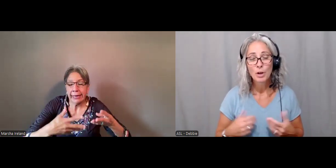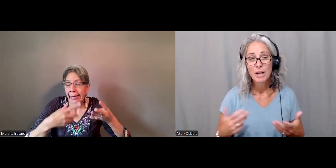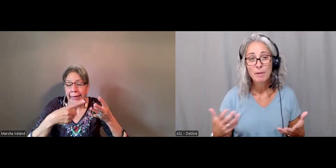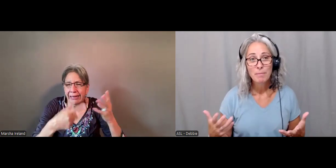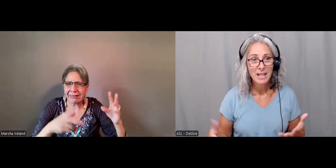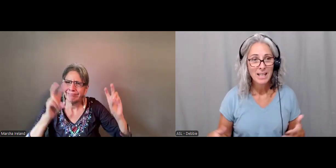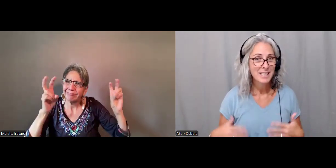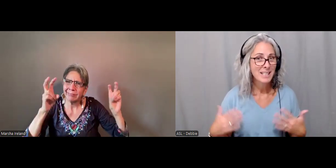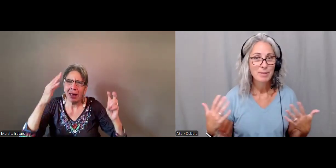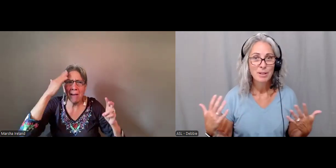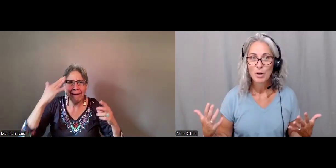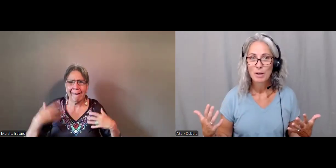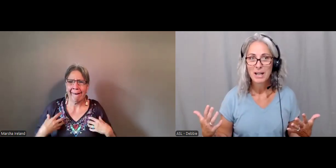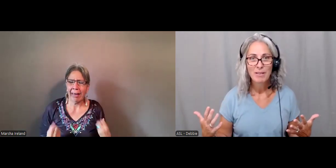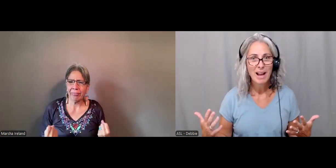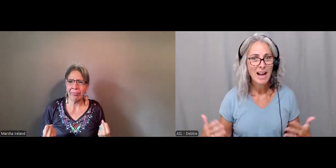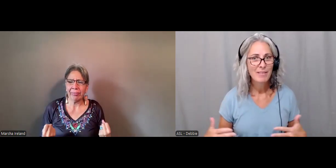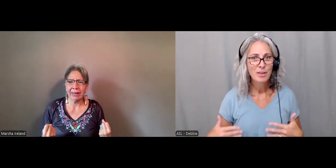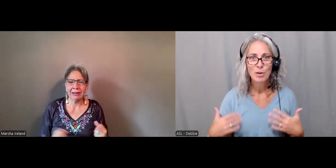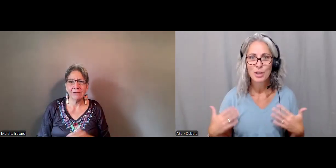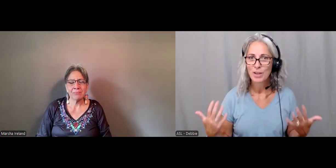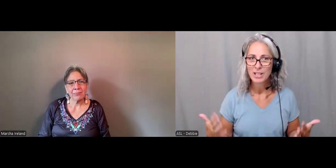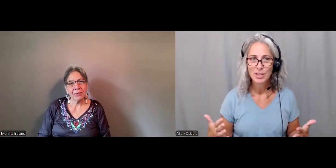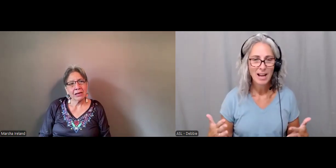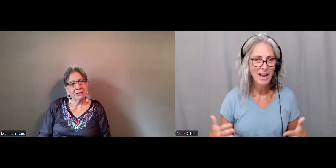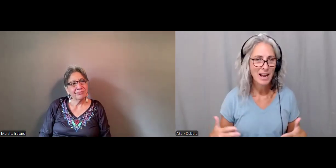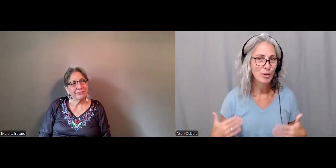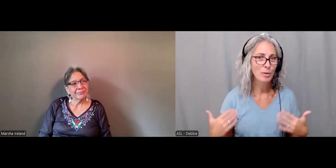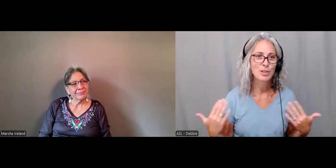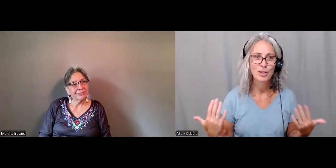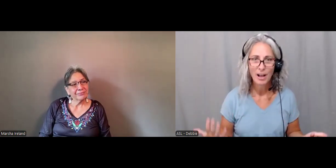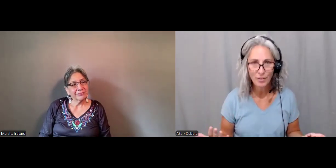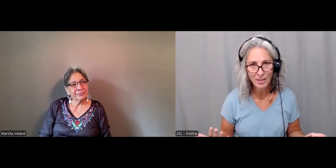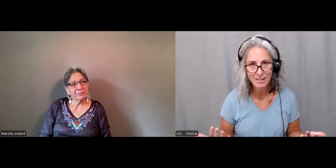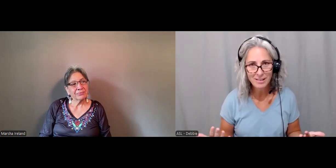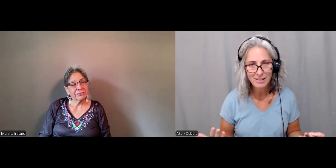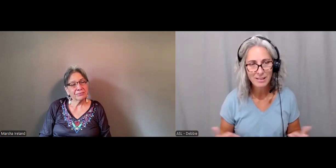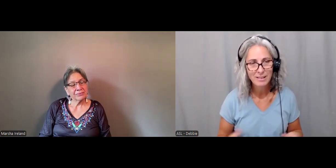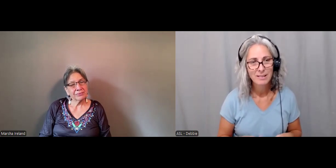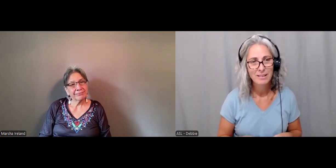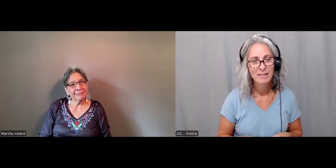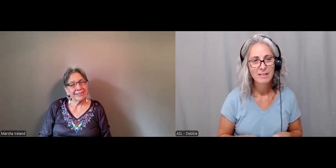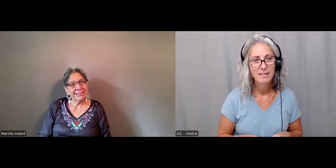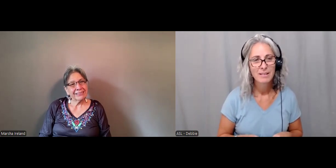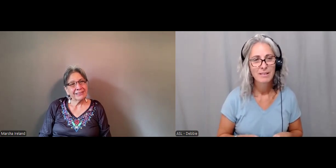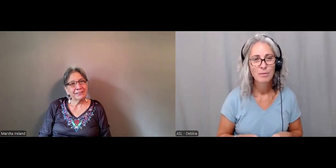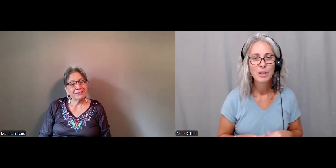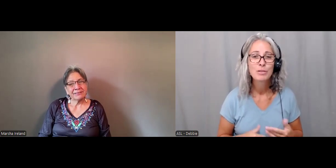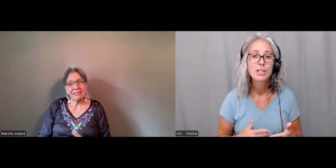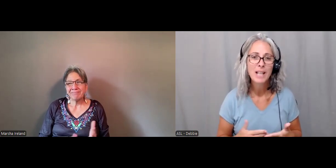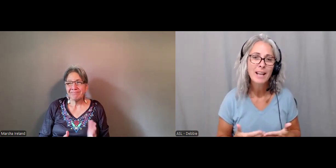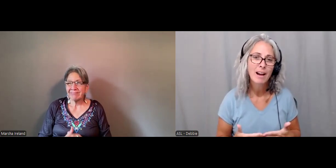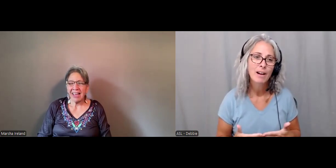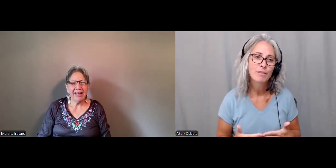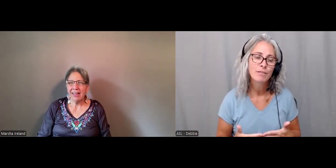We worry about money, and it seems the more money you have, the more stress you have, the worse your health is. We